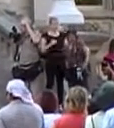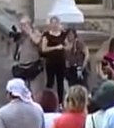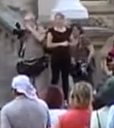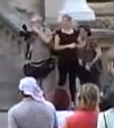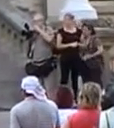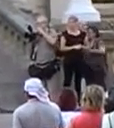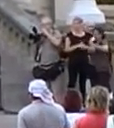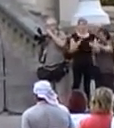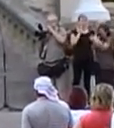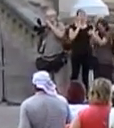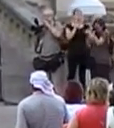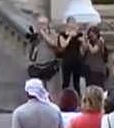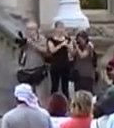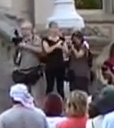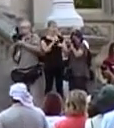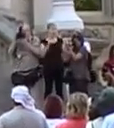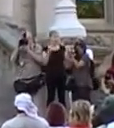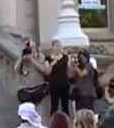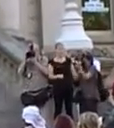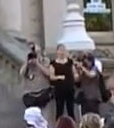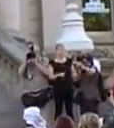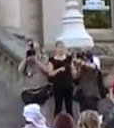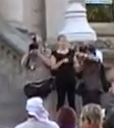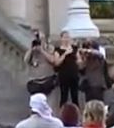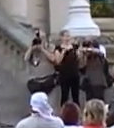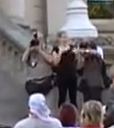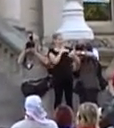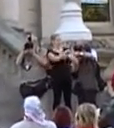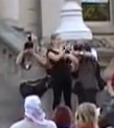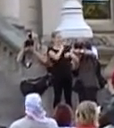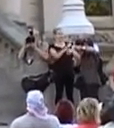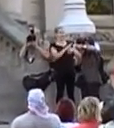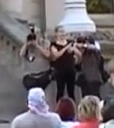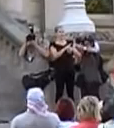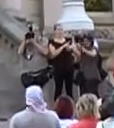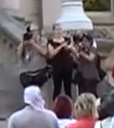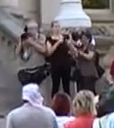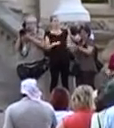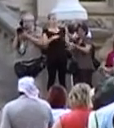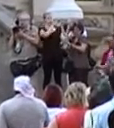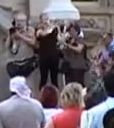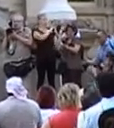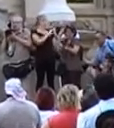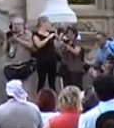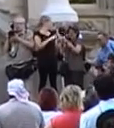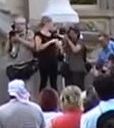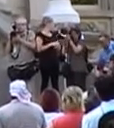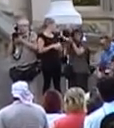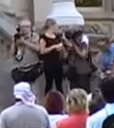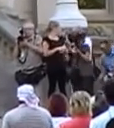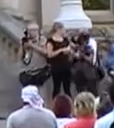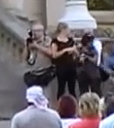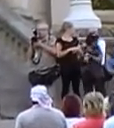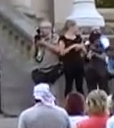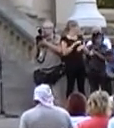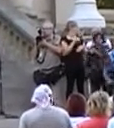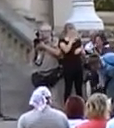That would have the effect of overturning Roe versus Wade.